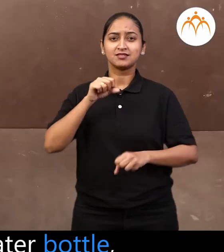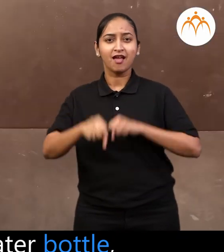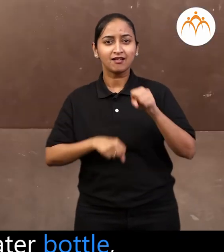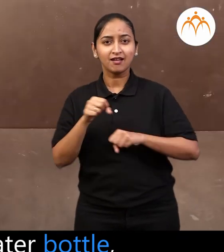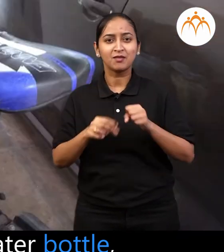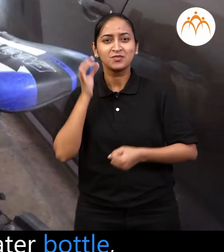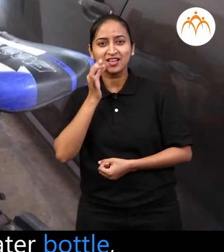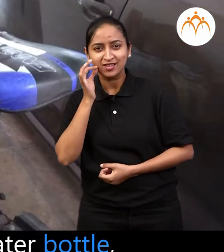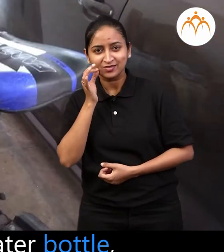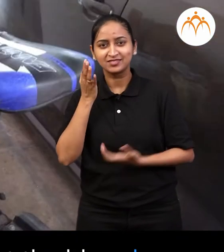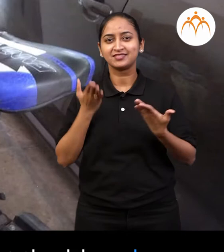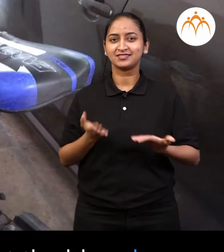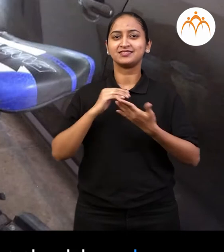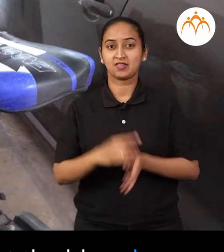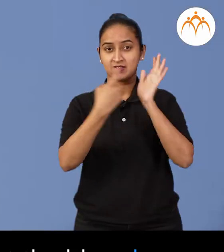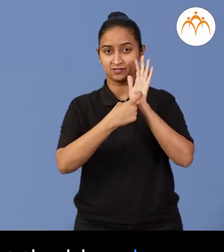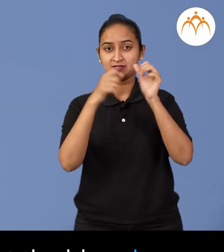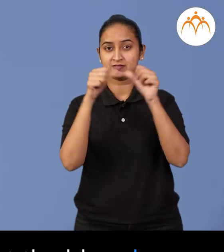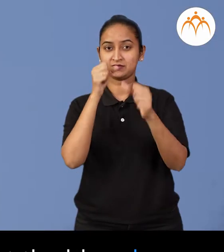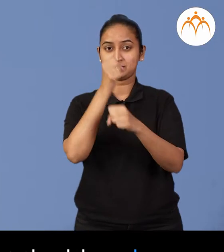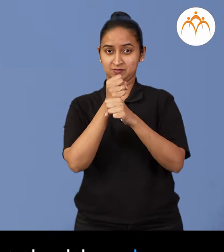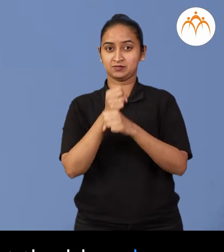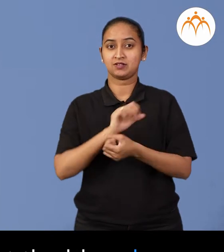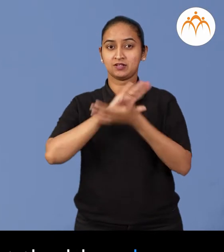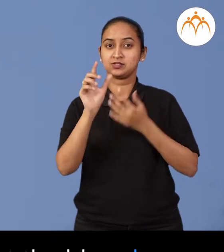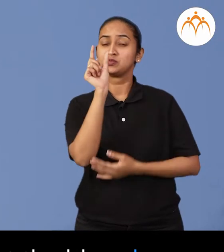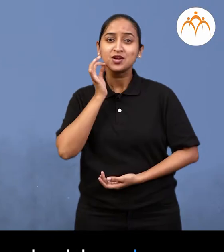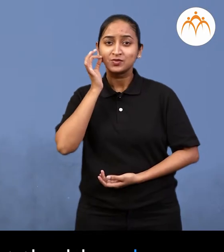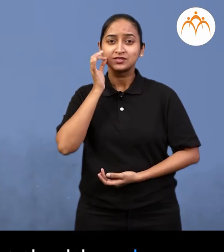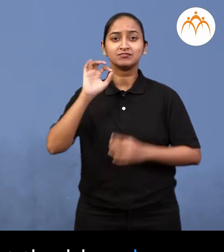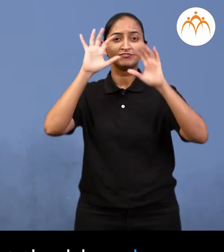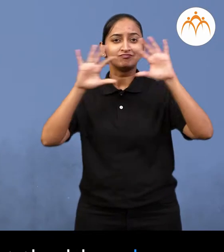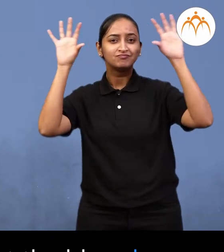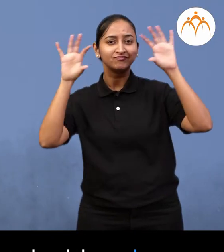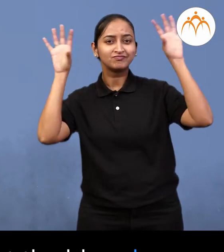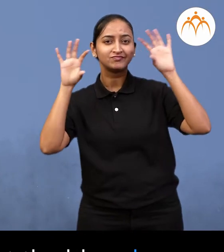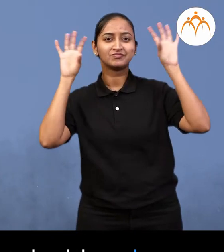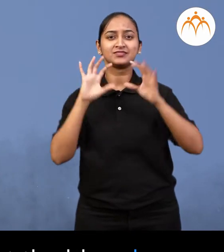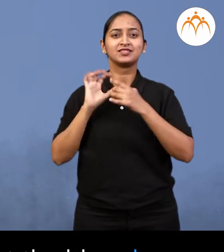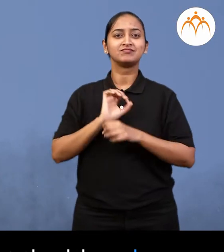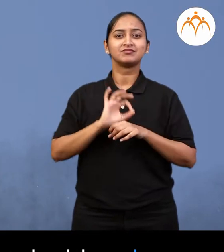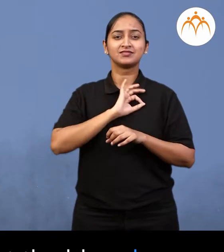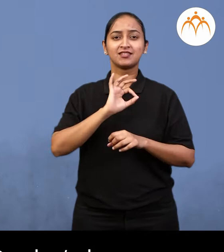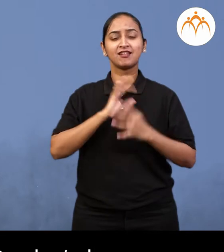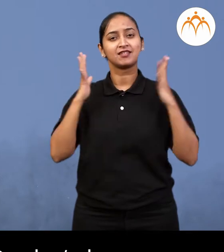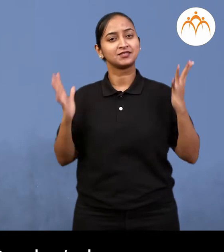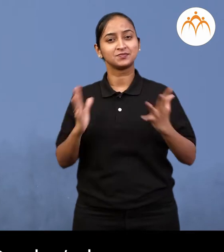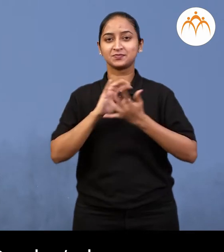bicycle are also blue. Ragu likes to look at the blue sky.